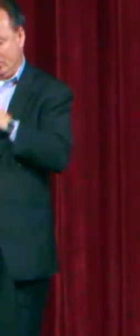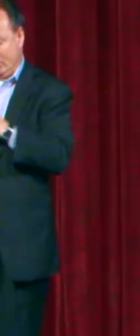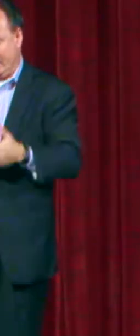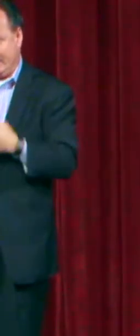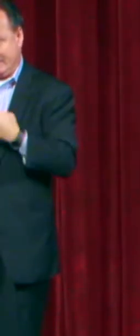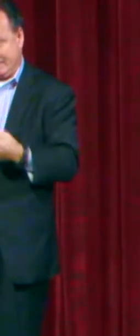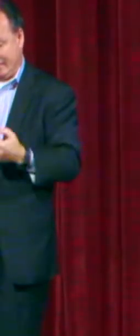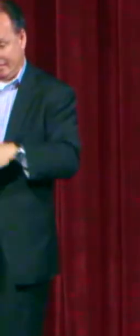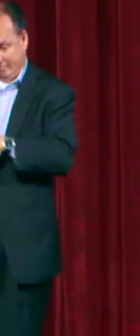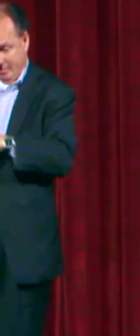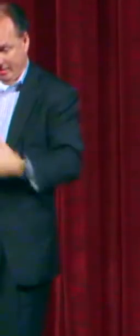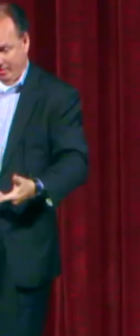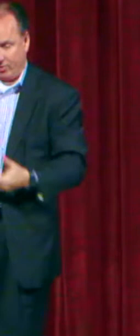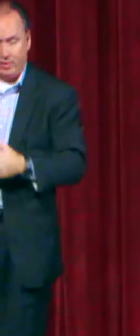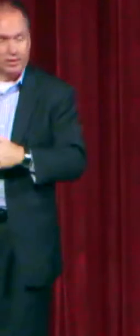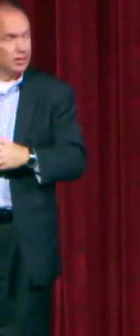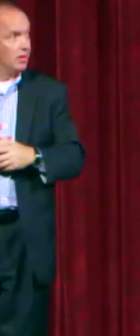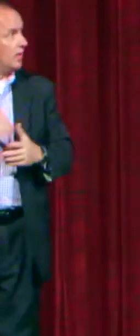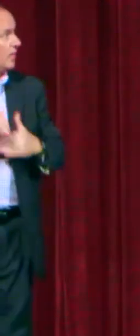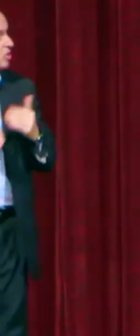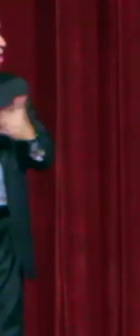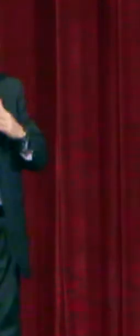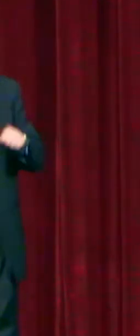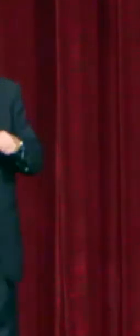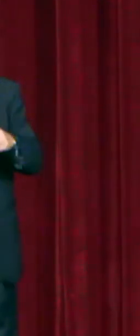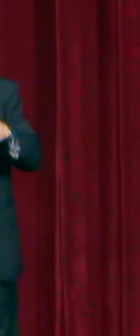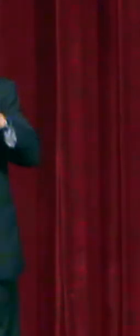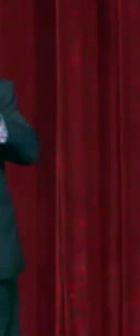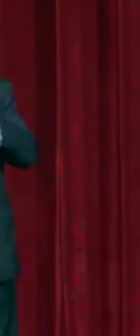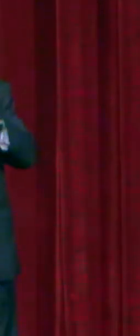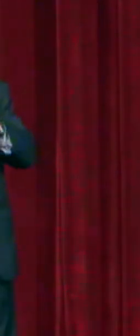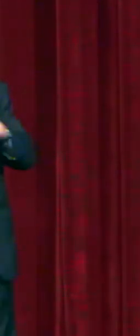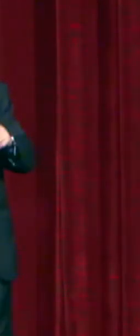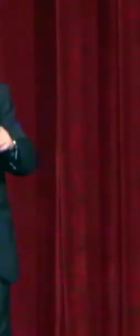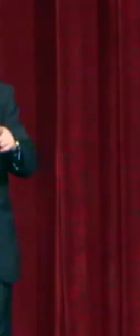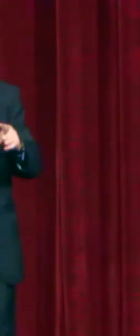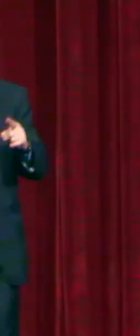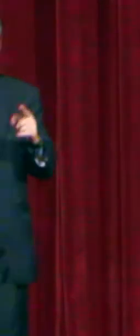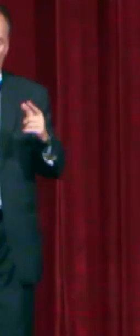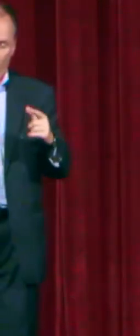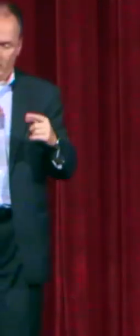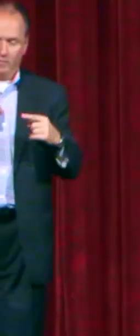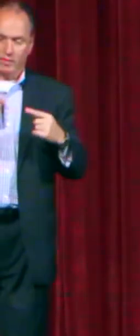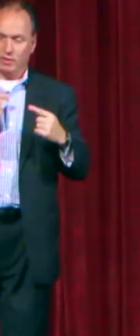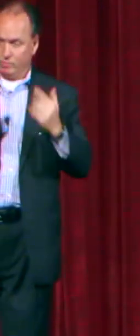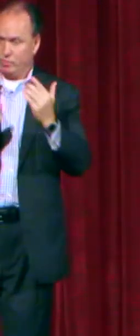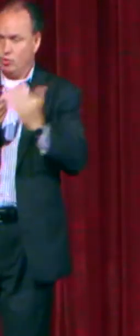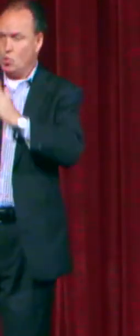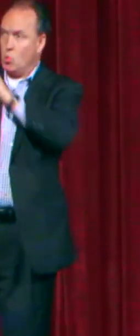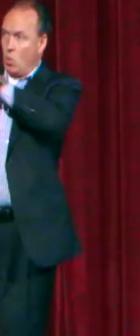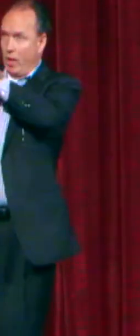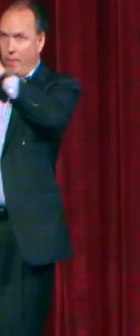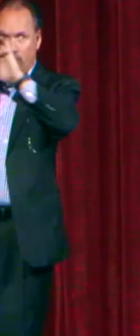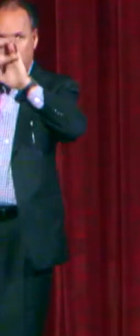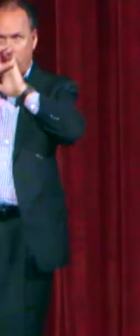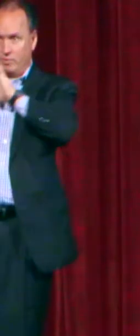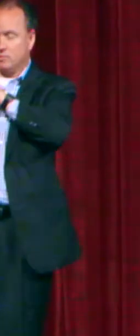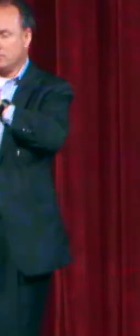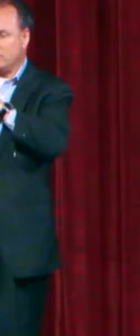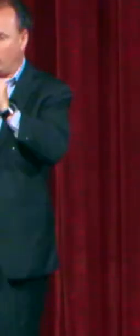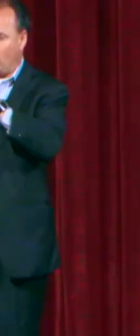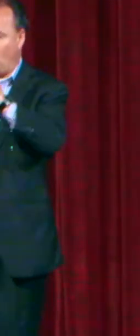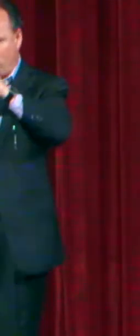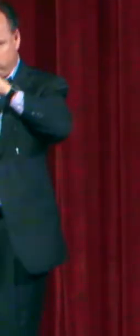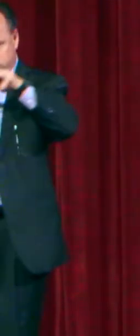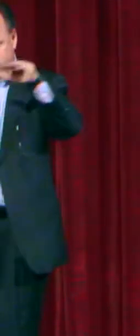I've been here, that's all I can speak on now, but we've done put some new cameras up, more